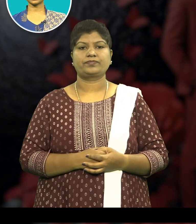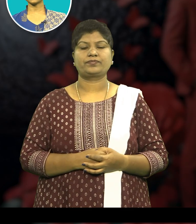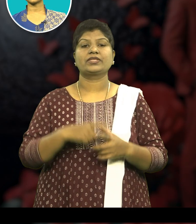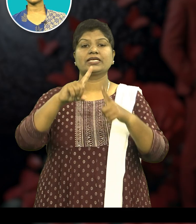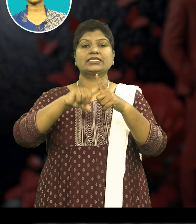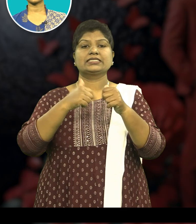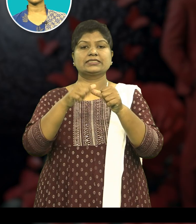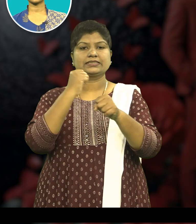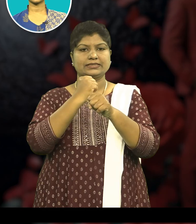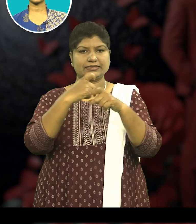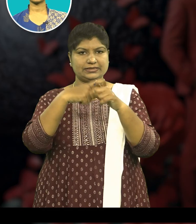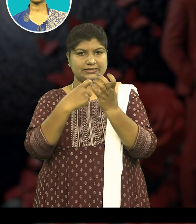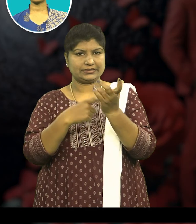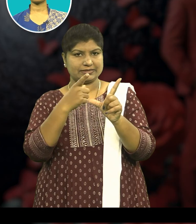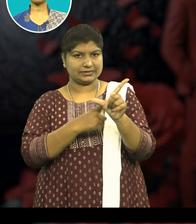jaggery,